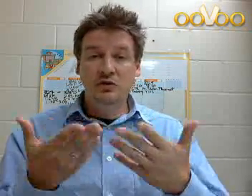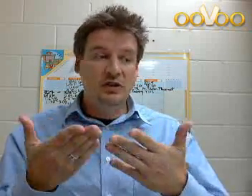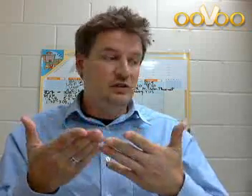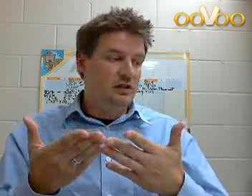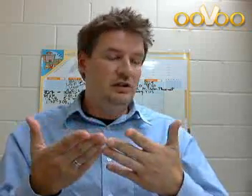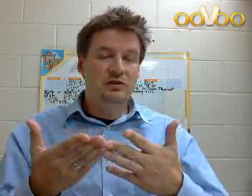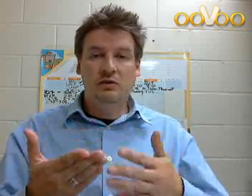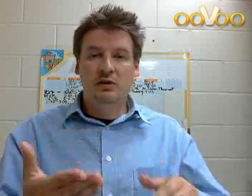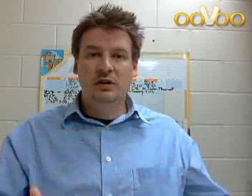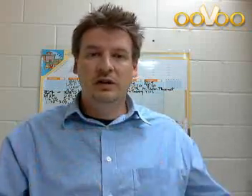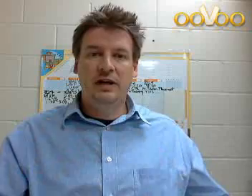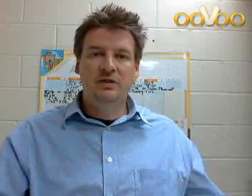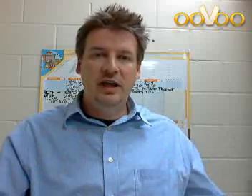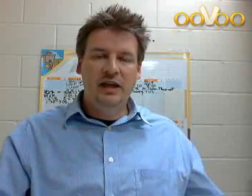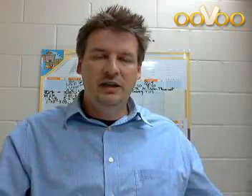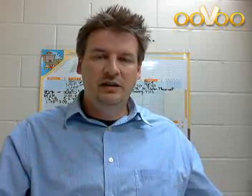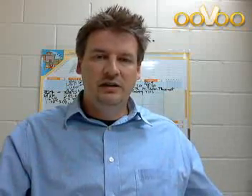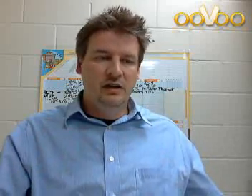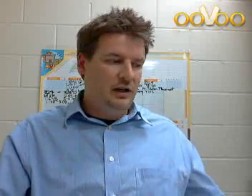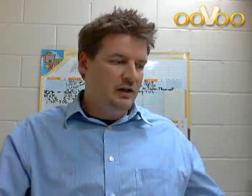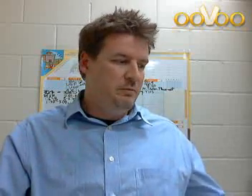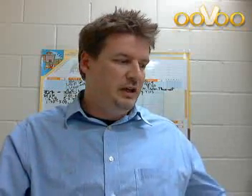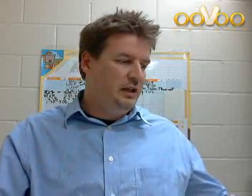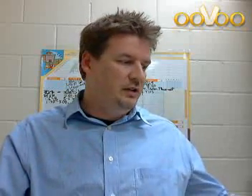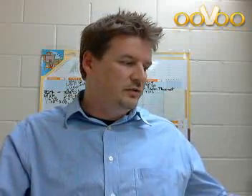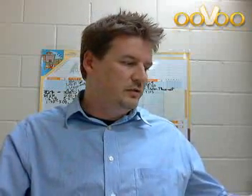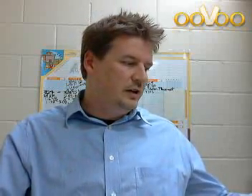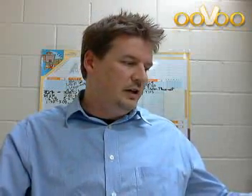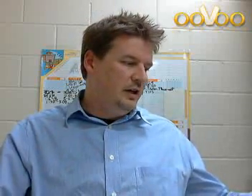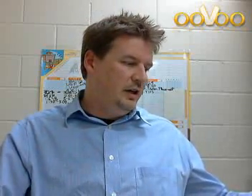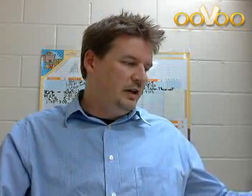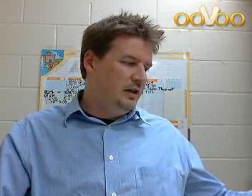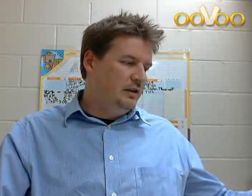it in your everyday meetings, and